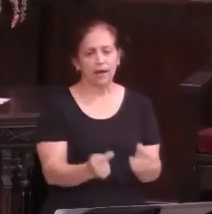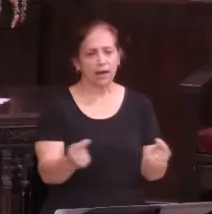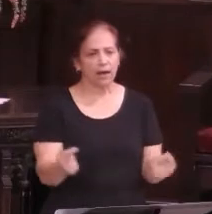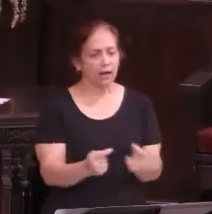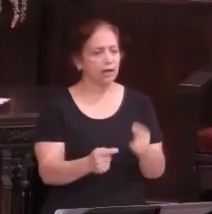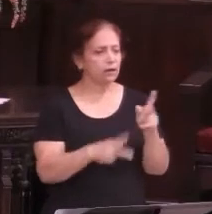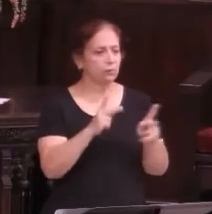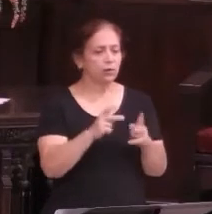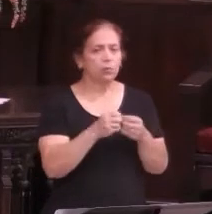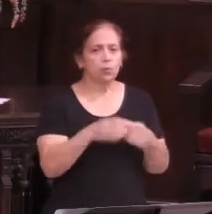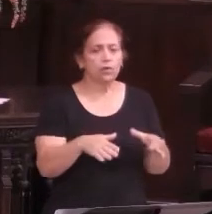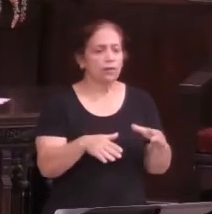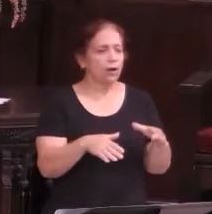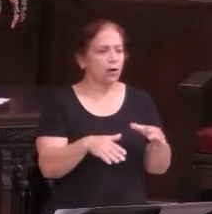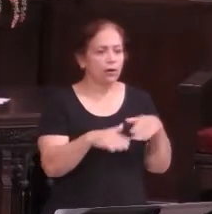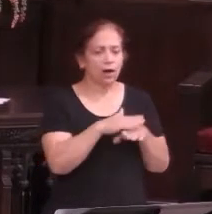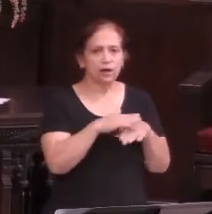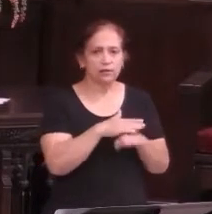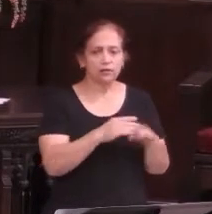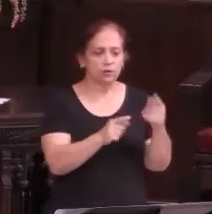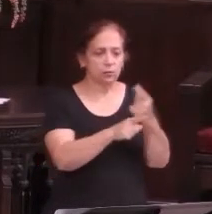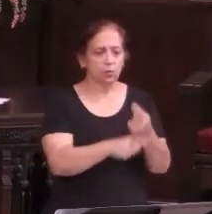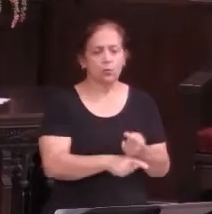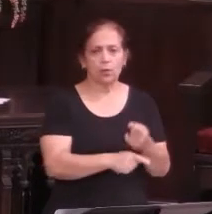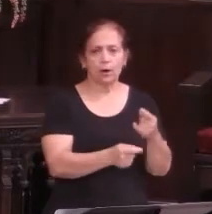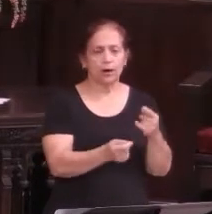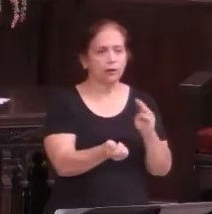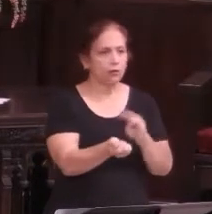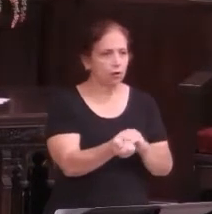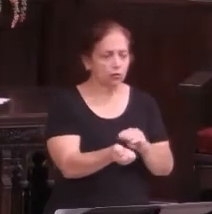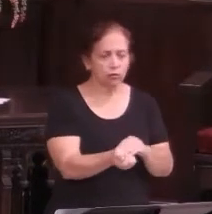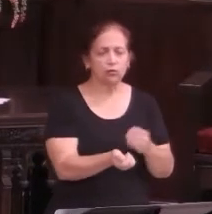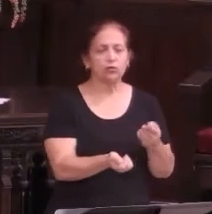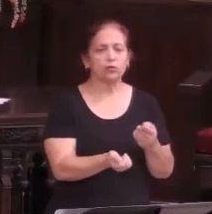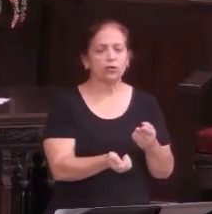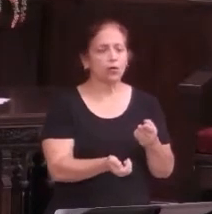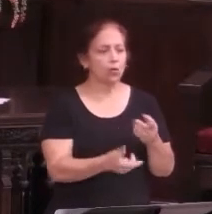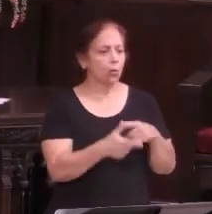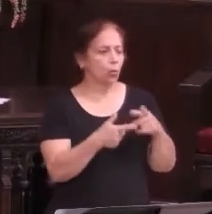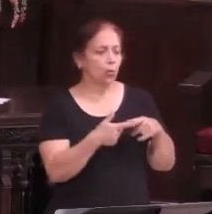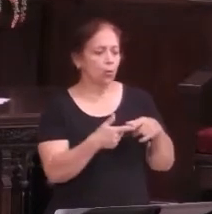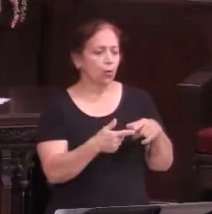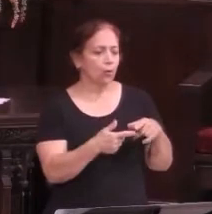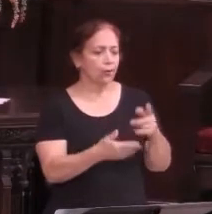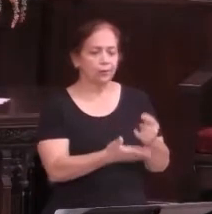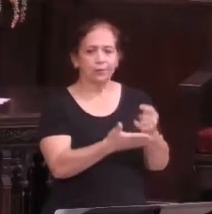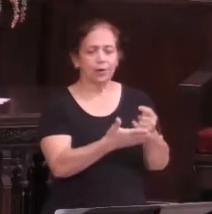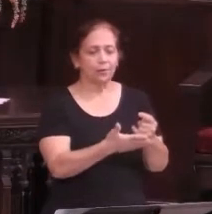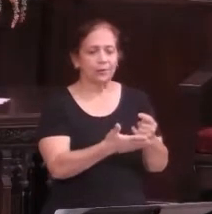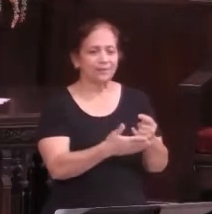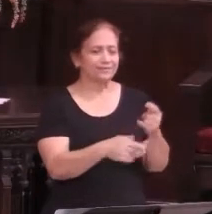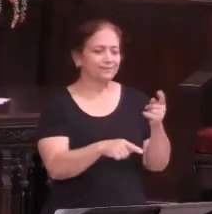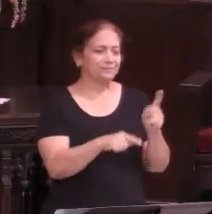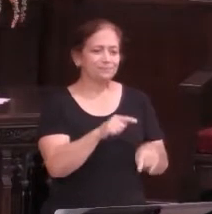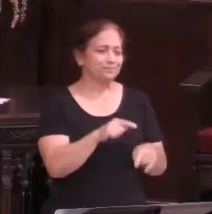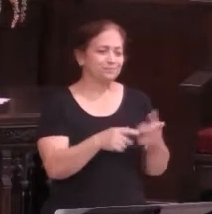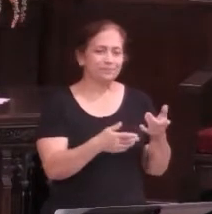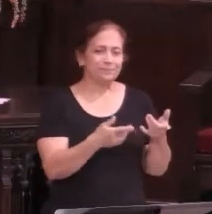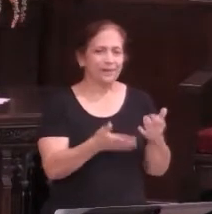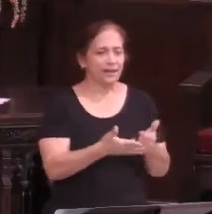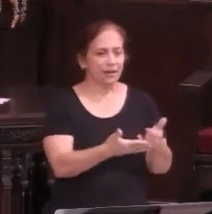without access to proper medical care, those for whom treatment is no longer an option.